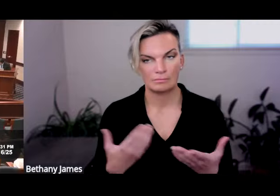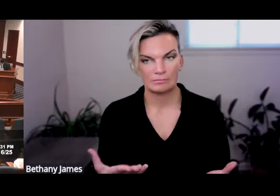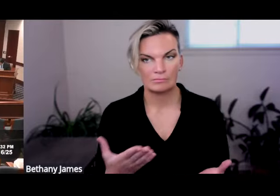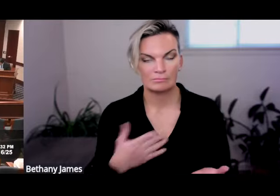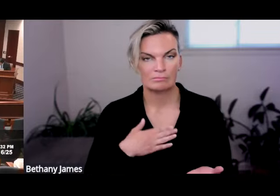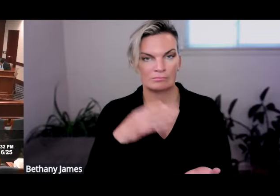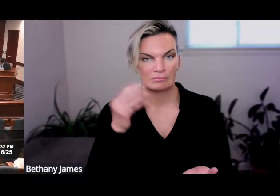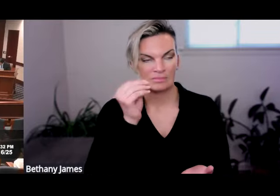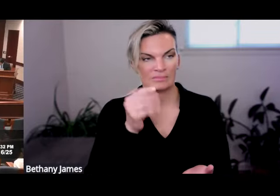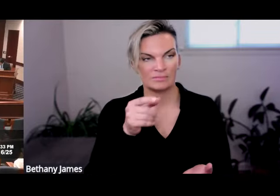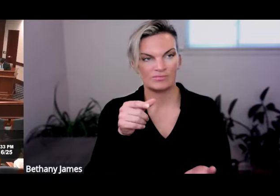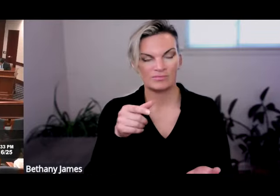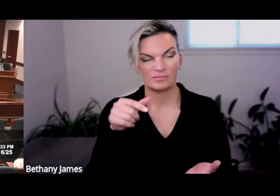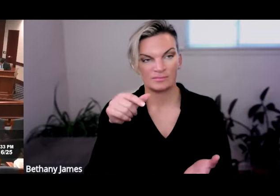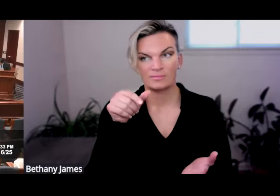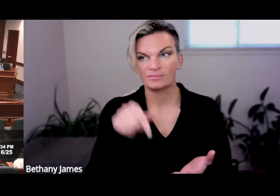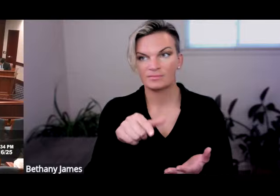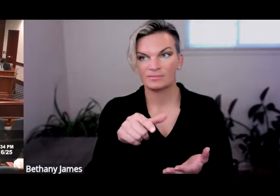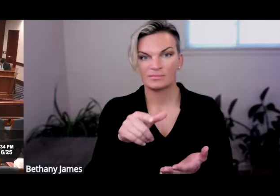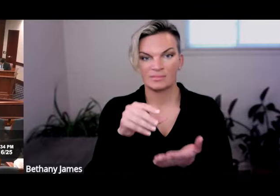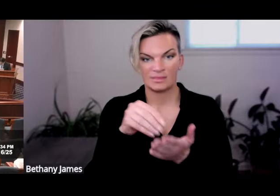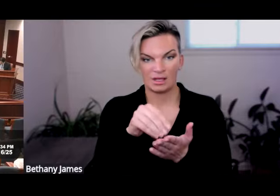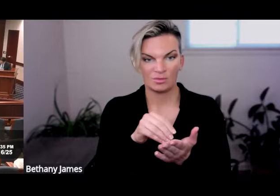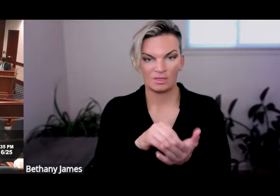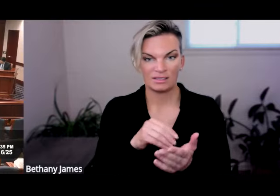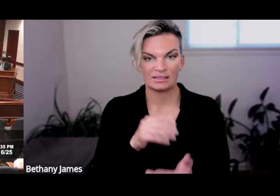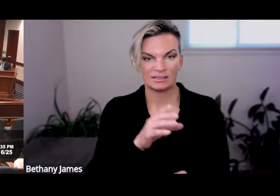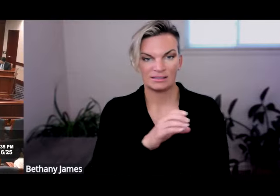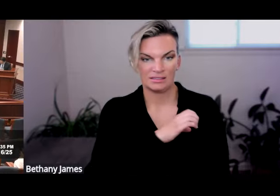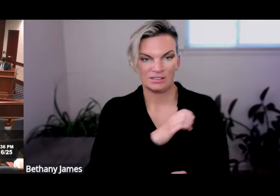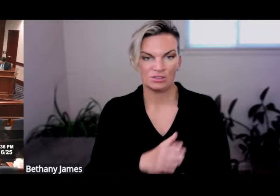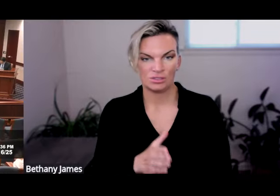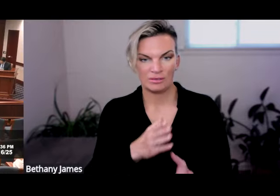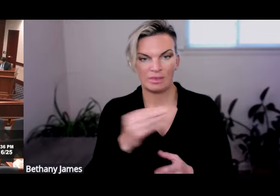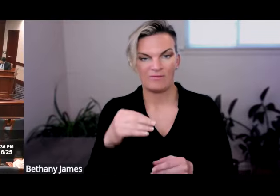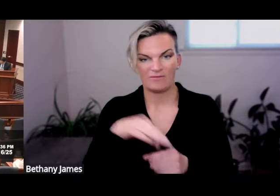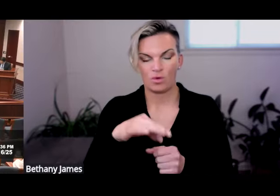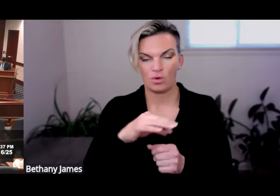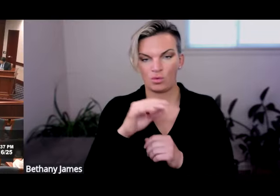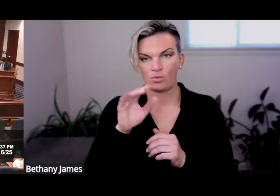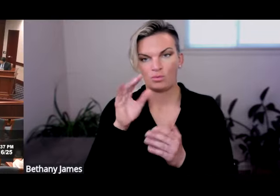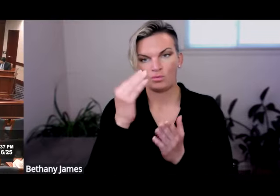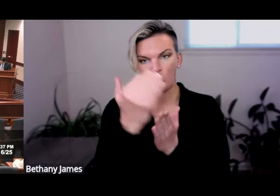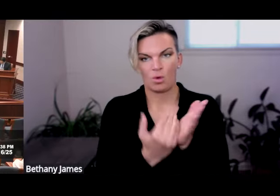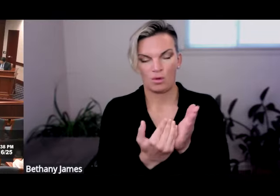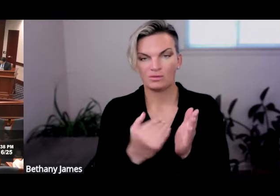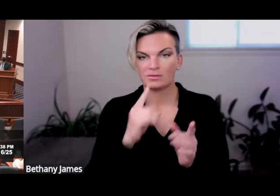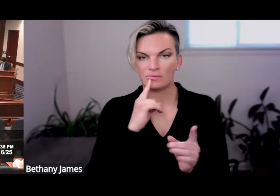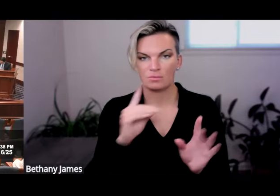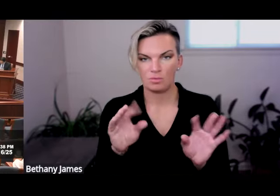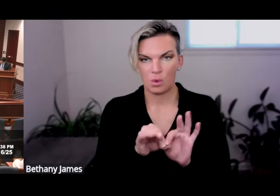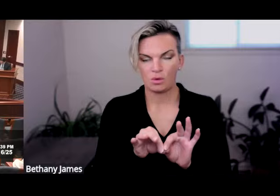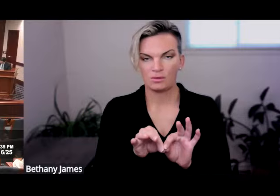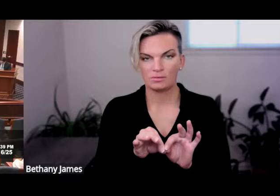well, I think this documenting citizenship and voter rolls is pretty important. I think